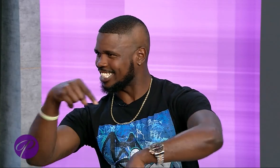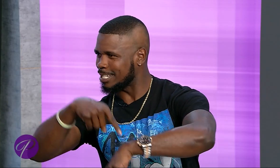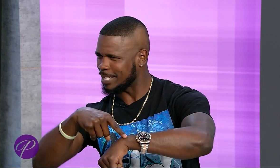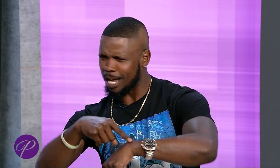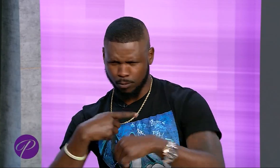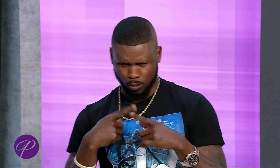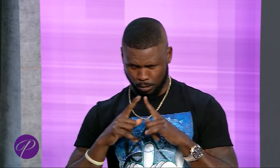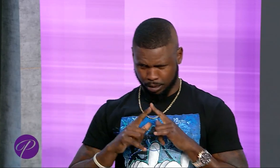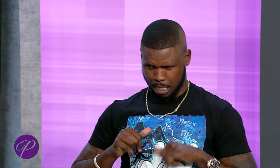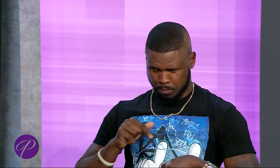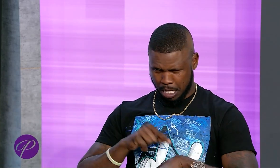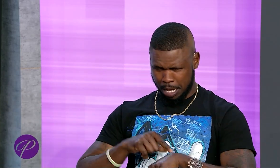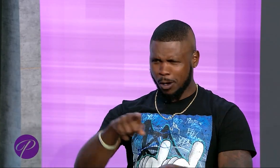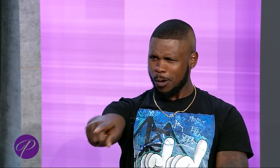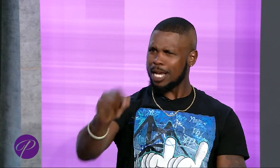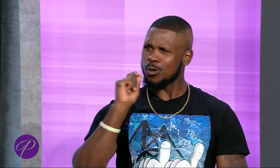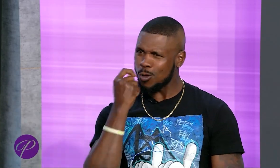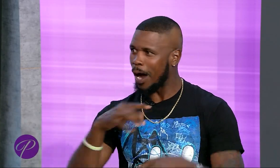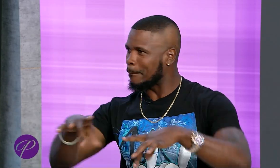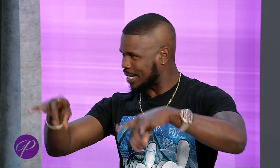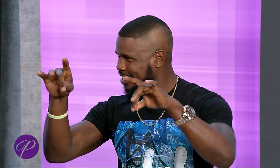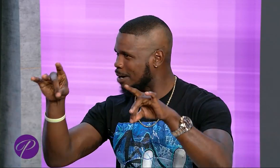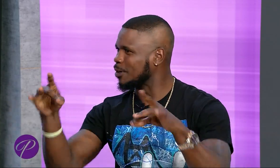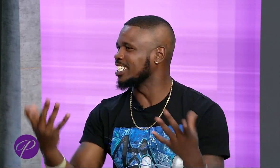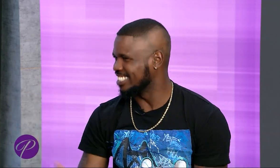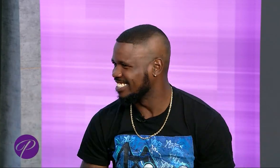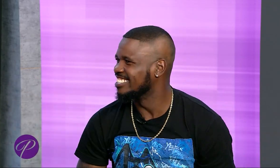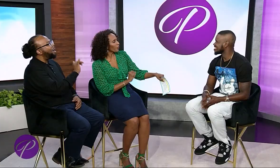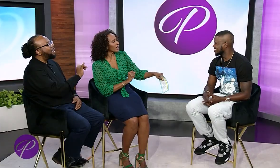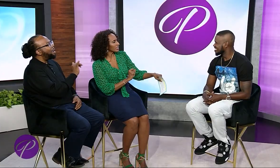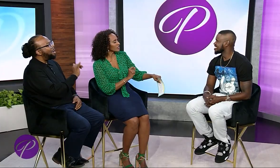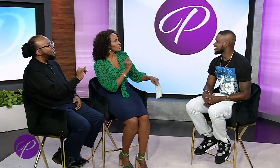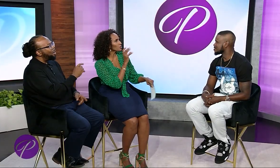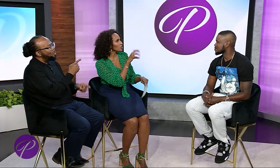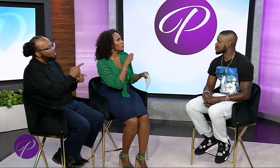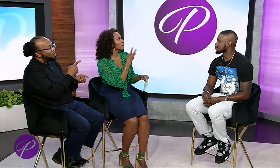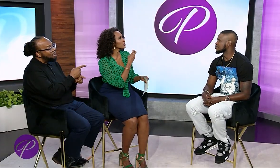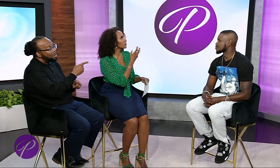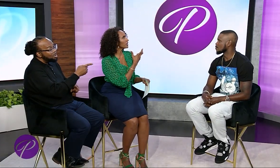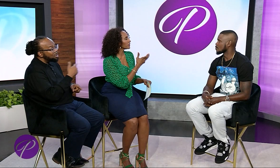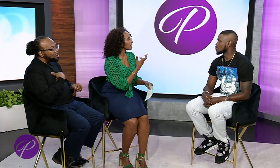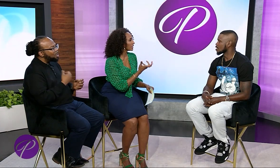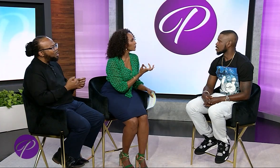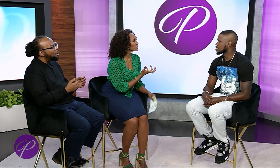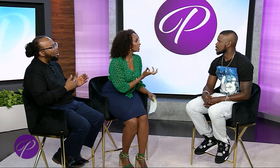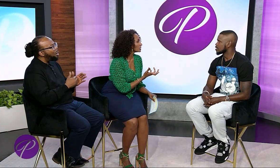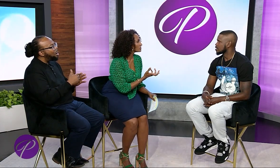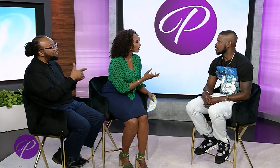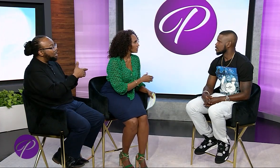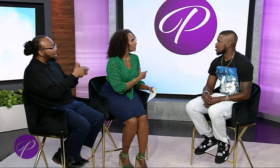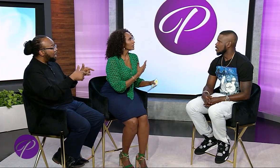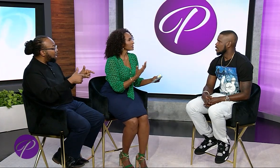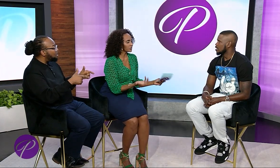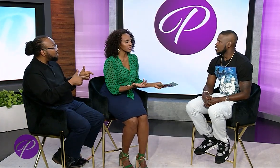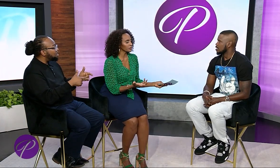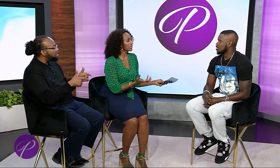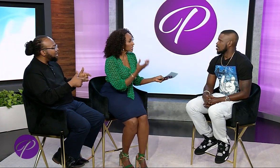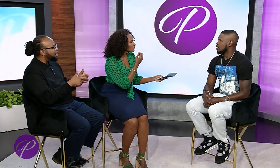same time. Okay, cool. I'm picking up on it. Right. So much of the language is, it sounds silly, but it is